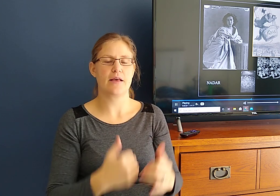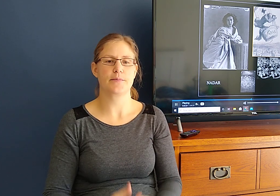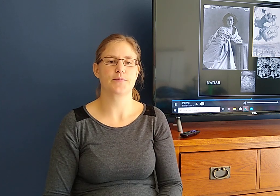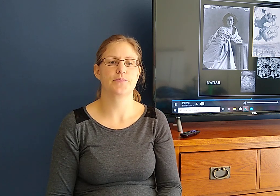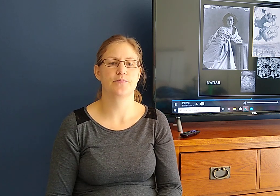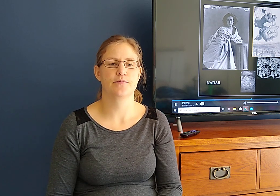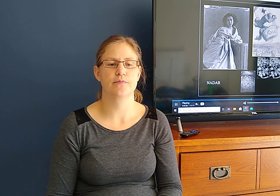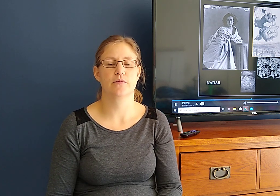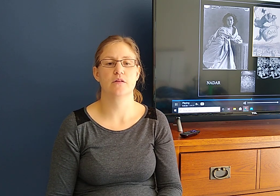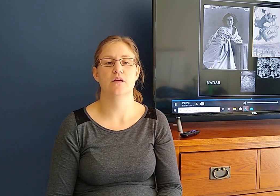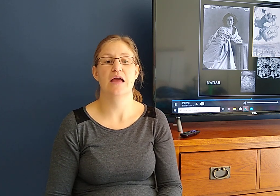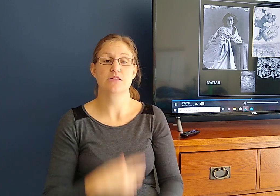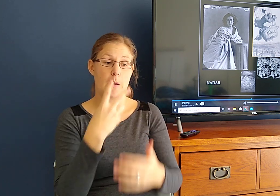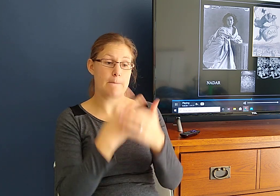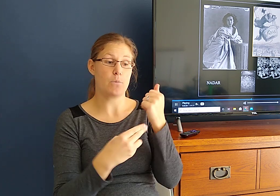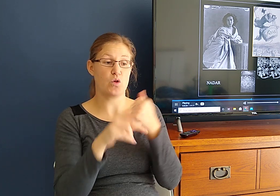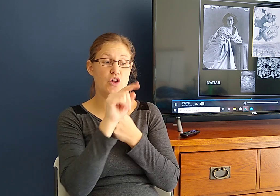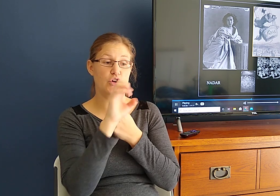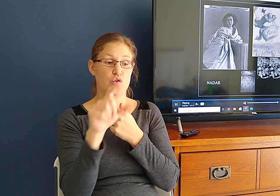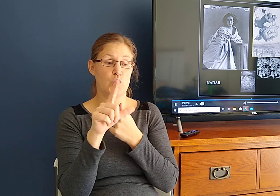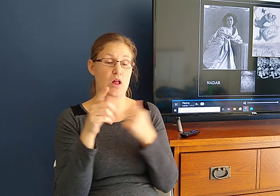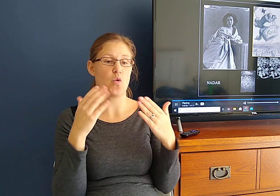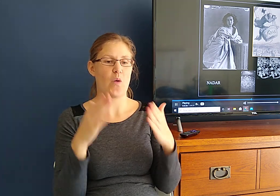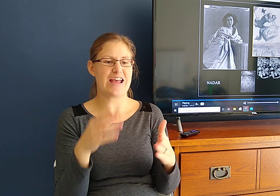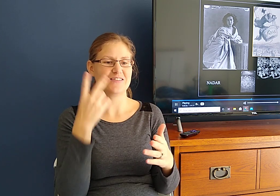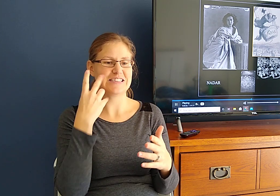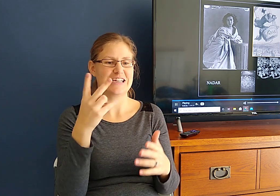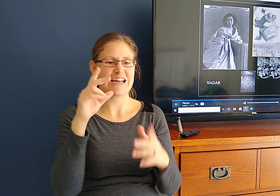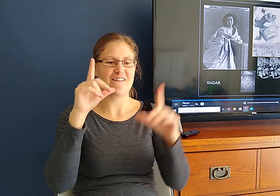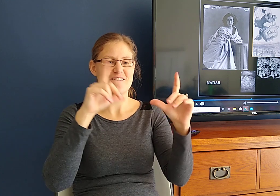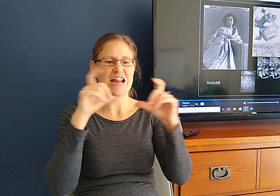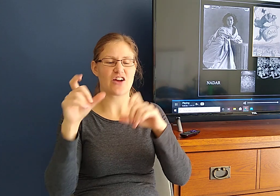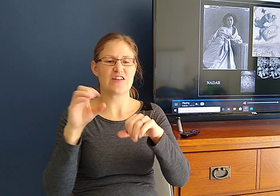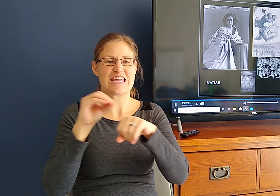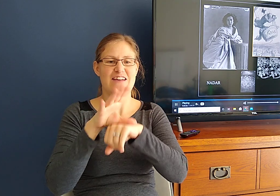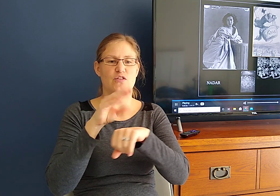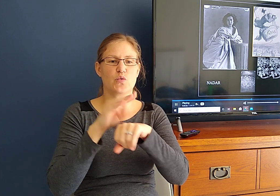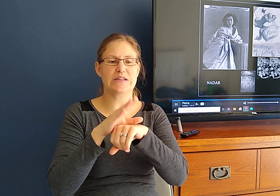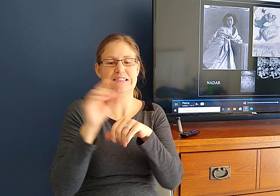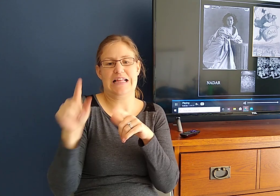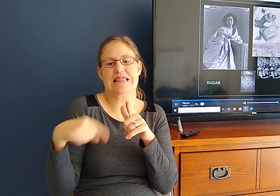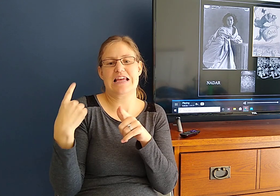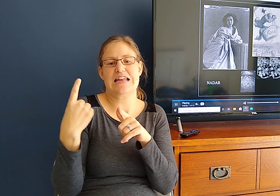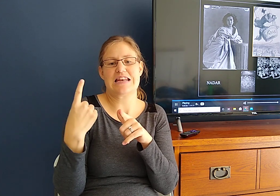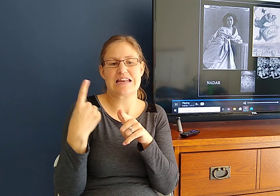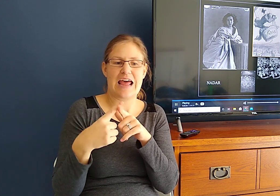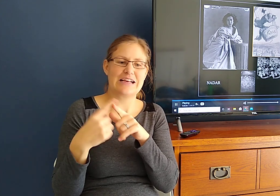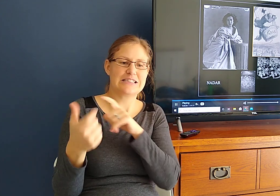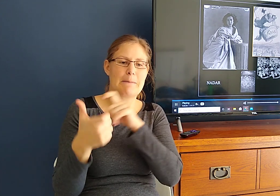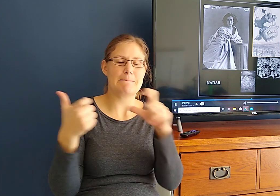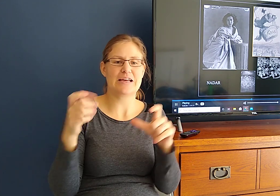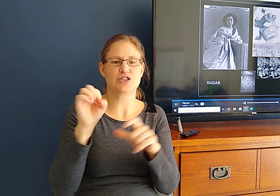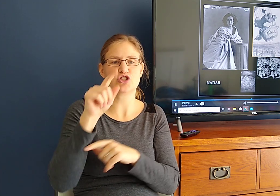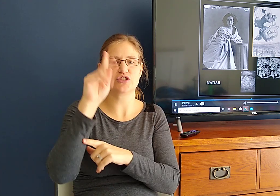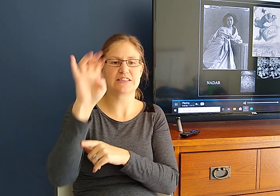As both a tool and a way of seeing, photography influenced the next major stylistic development